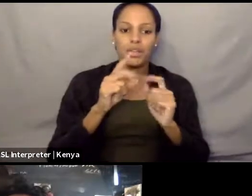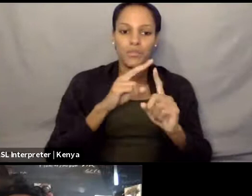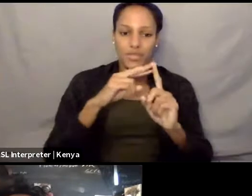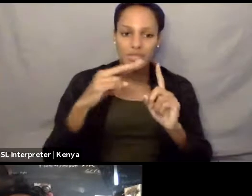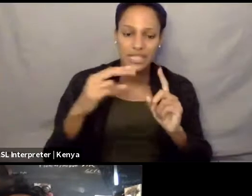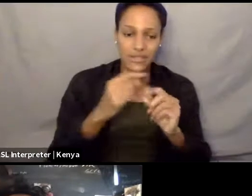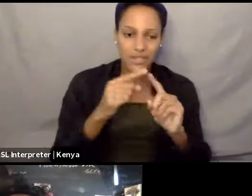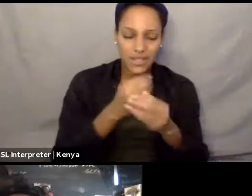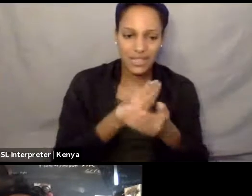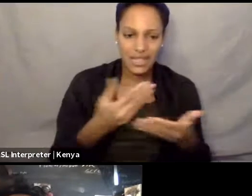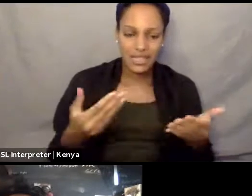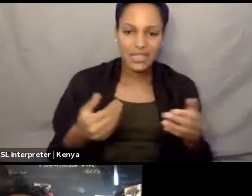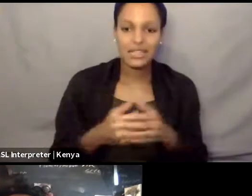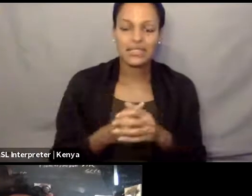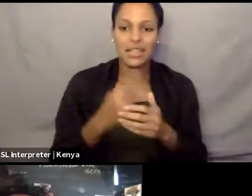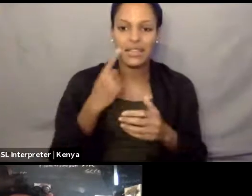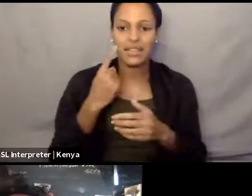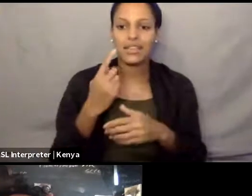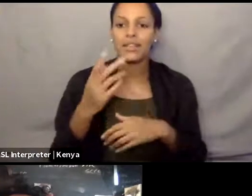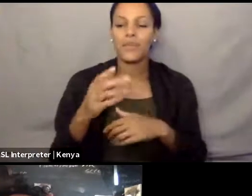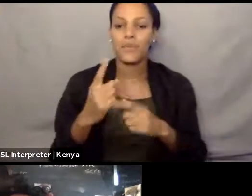element,